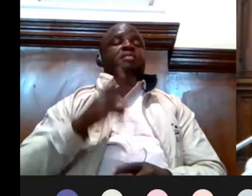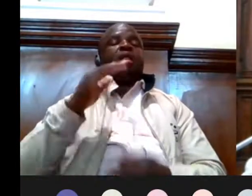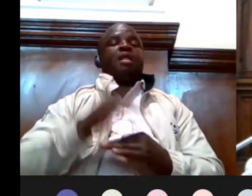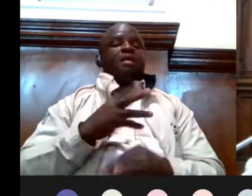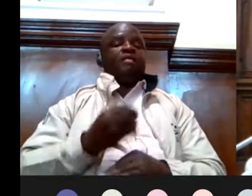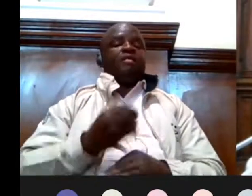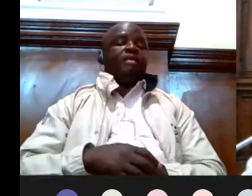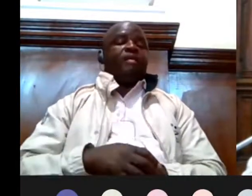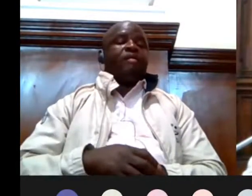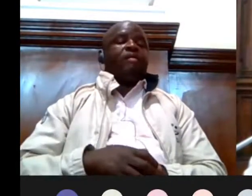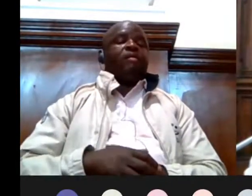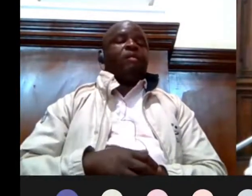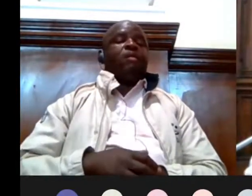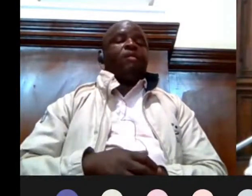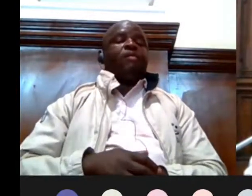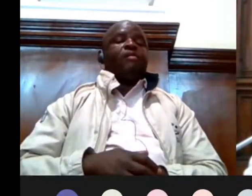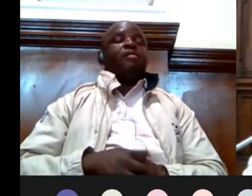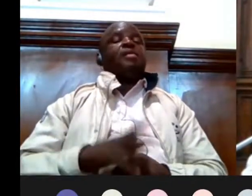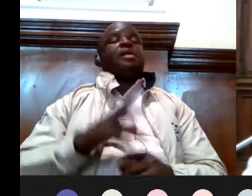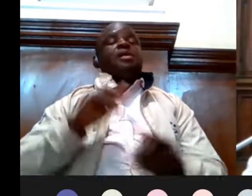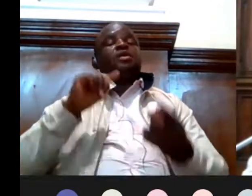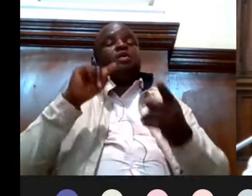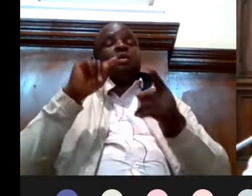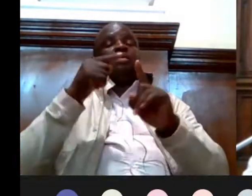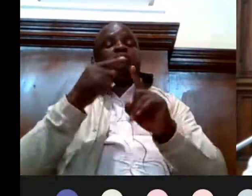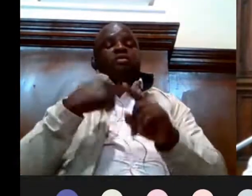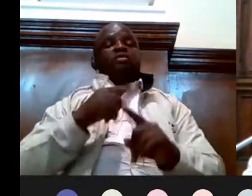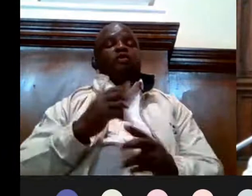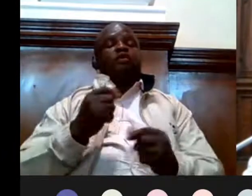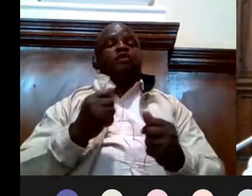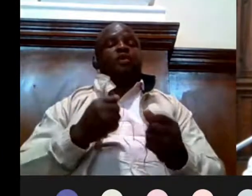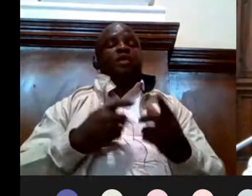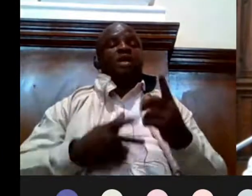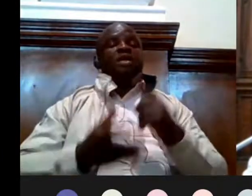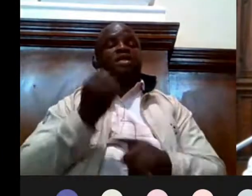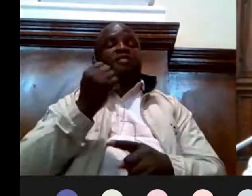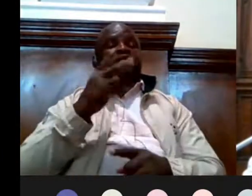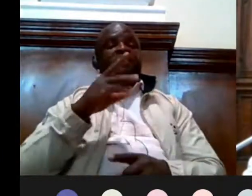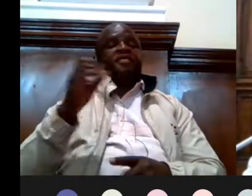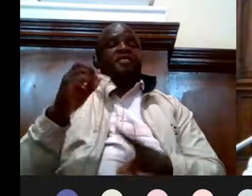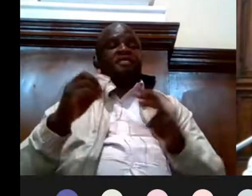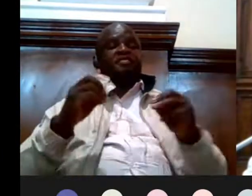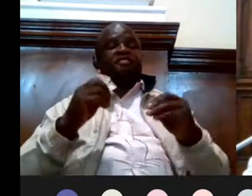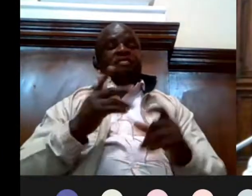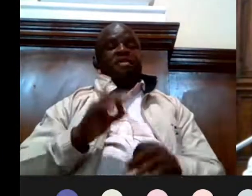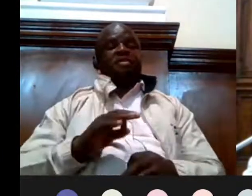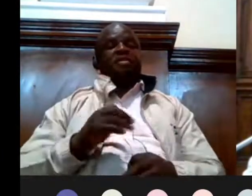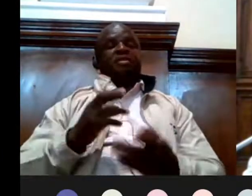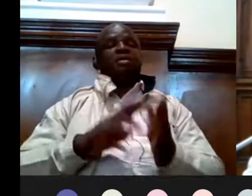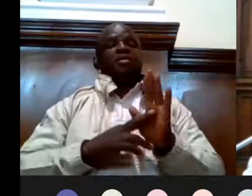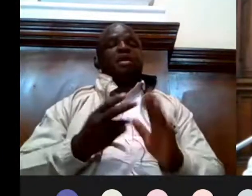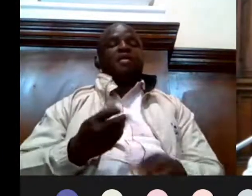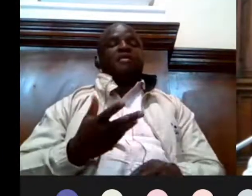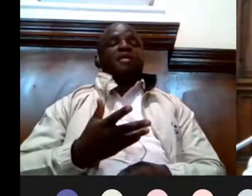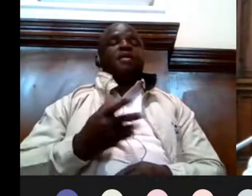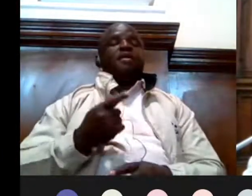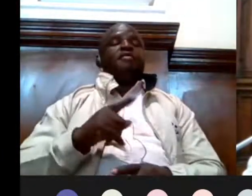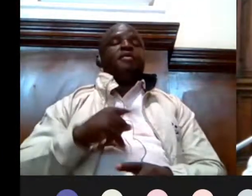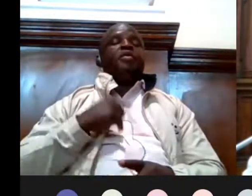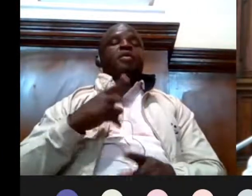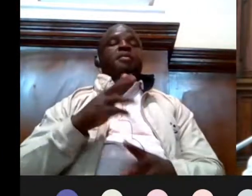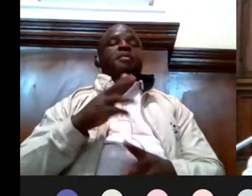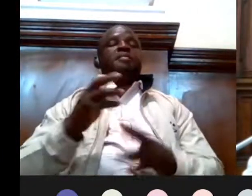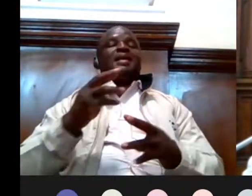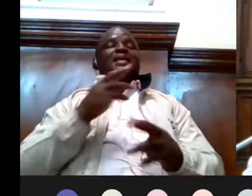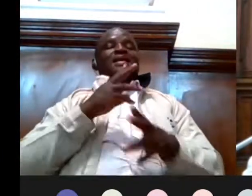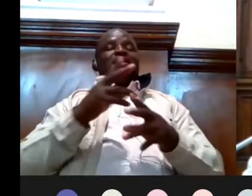Our task to break the glass ceiling towards achievement of 50-50 representation for SMS